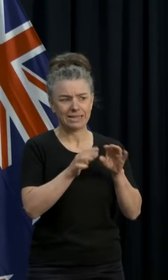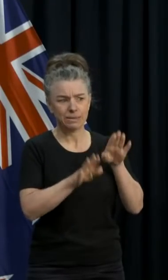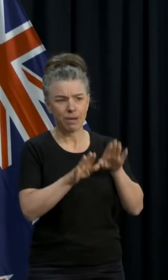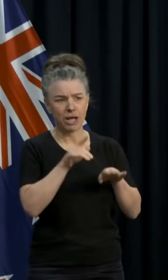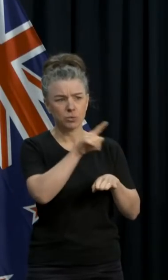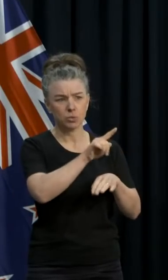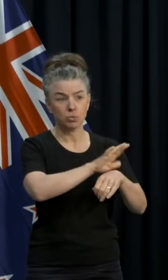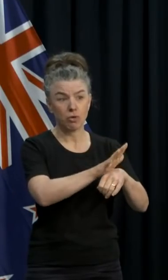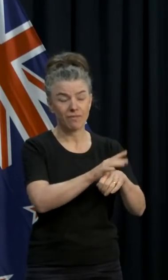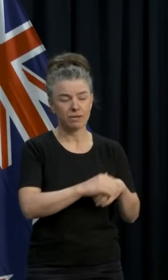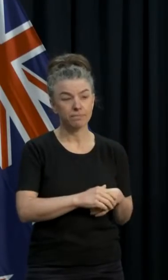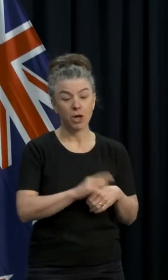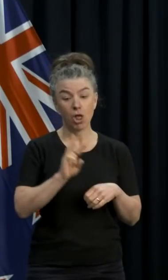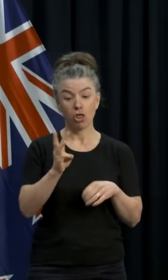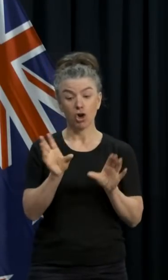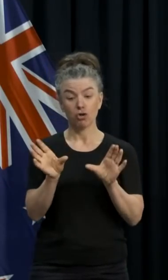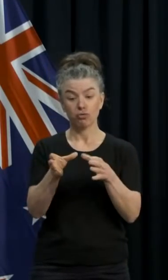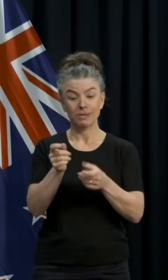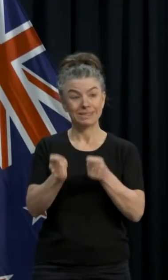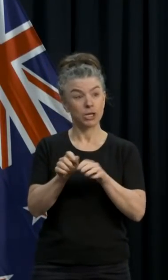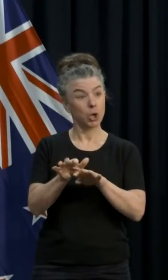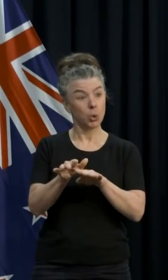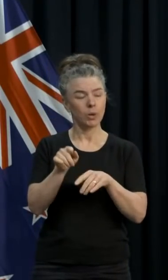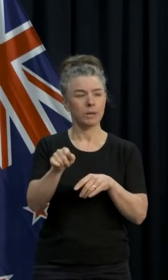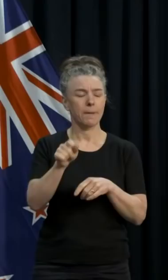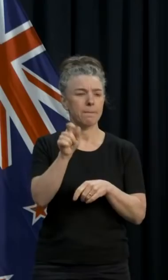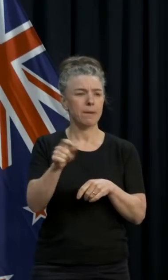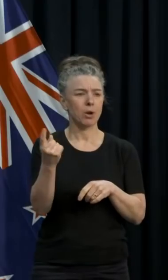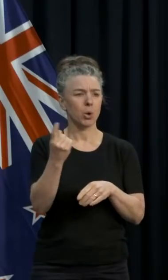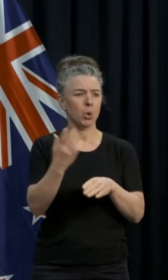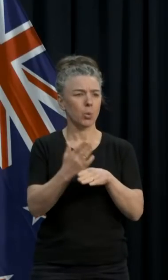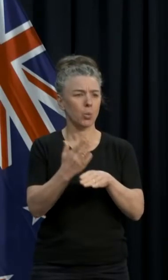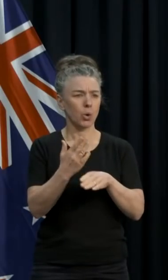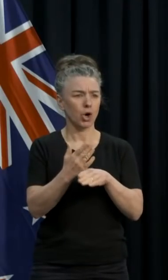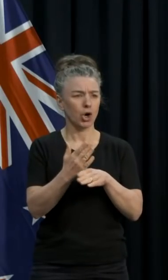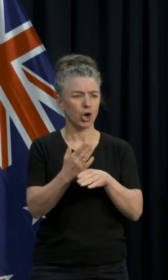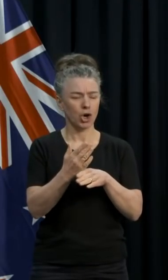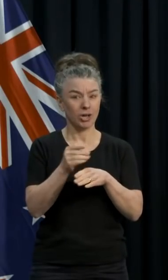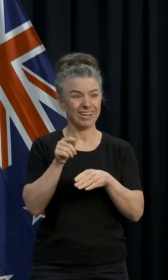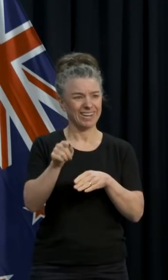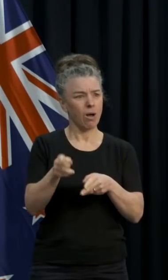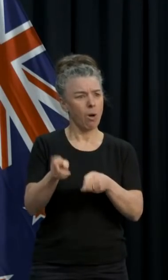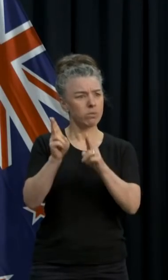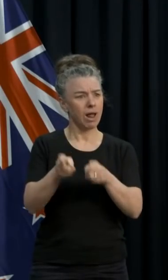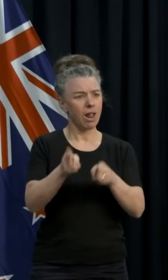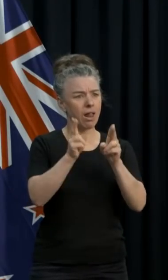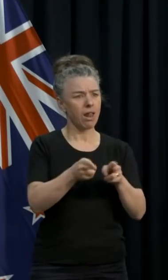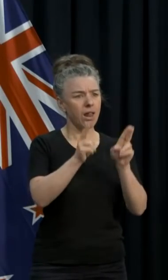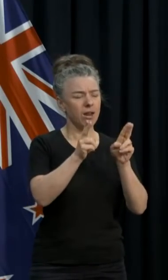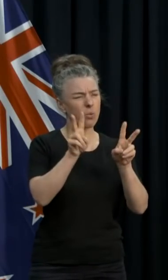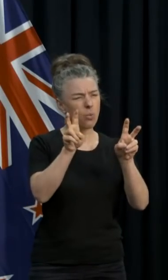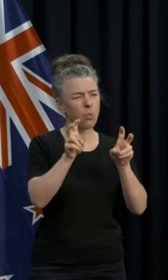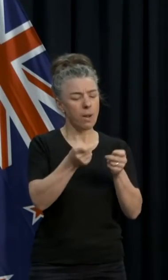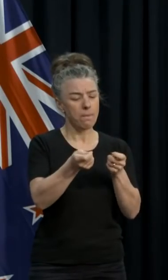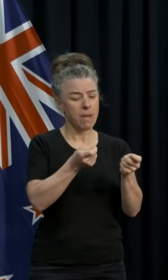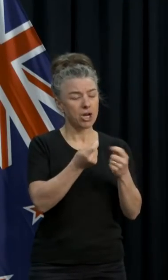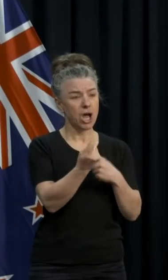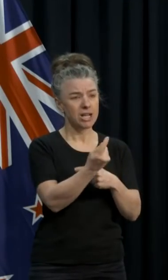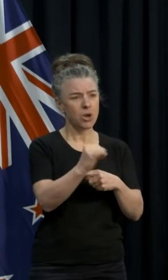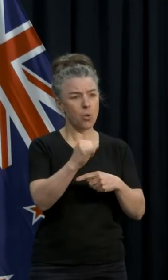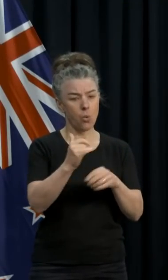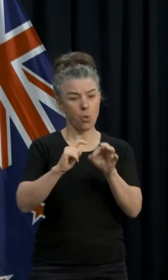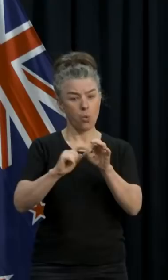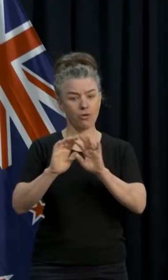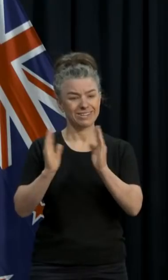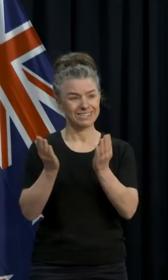of people being tested are our people who are working in managed isolation and quarantine and or at the